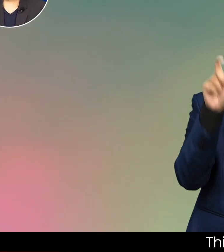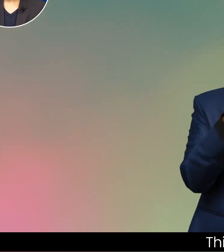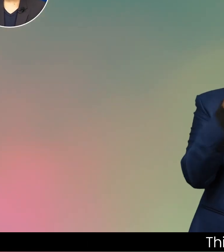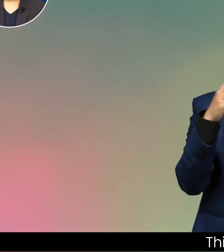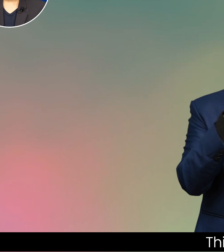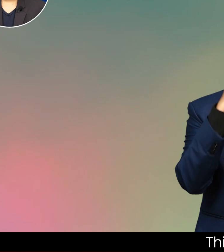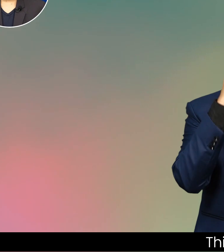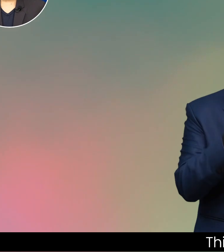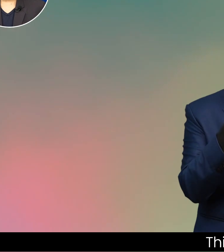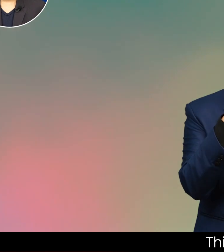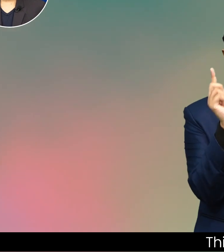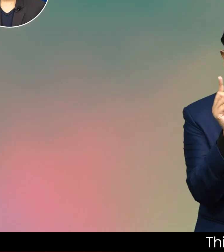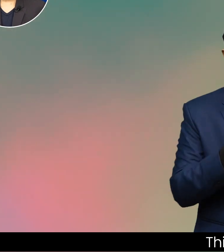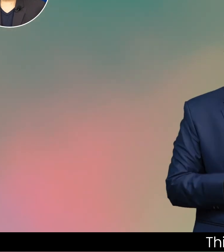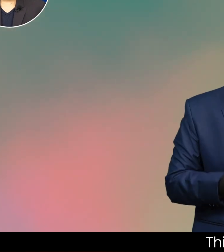This is Bindu.